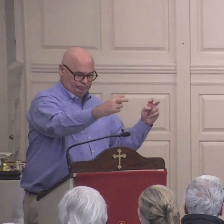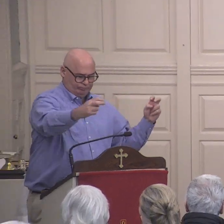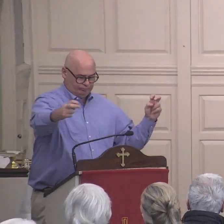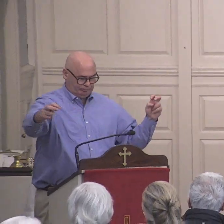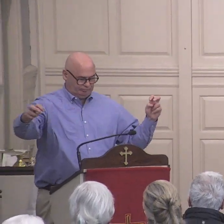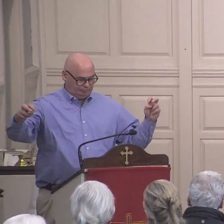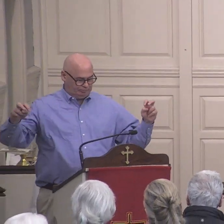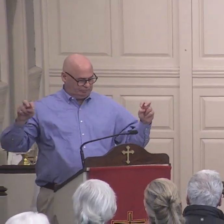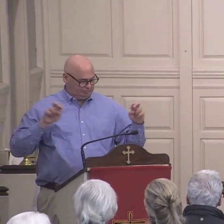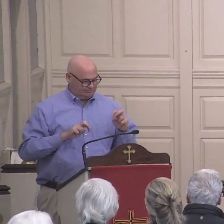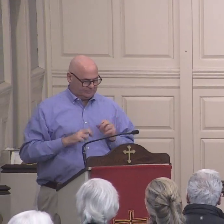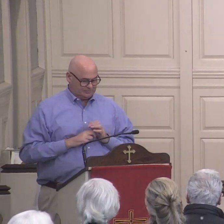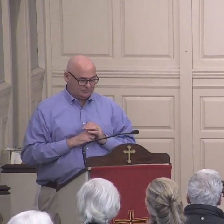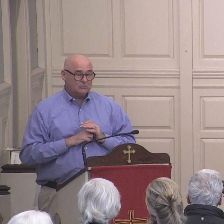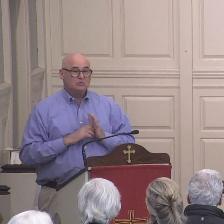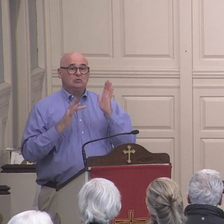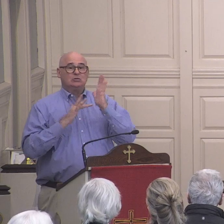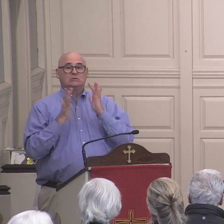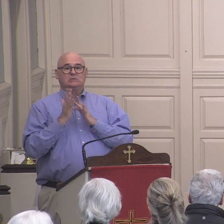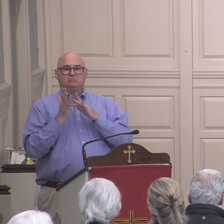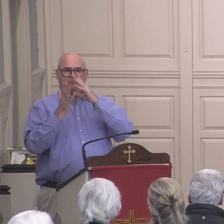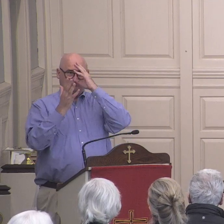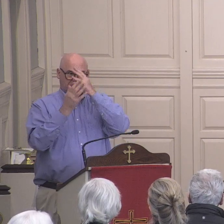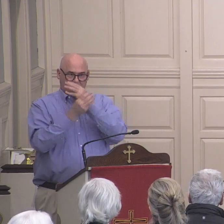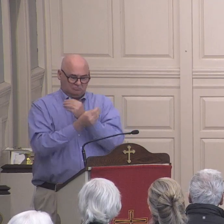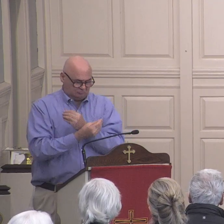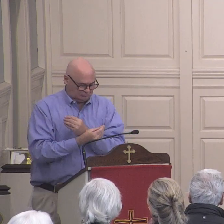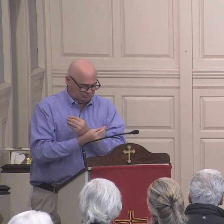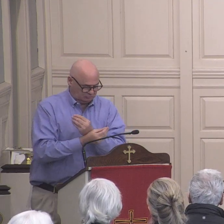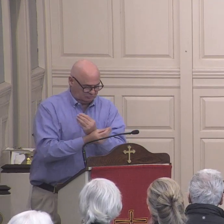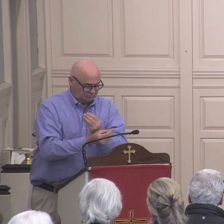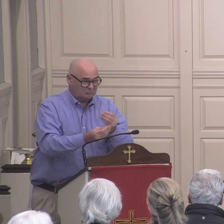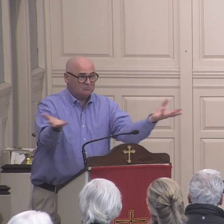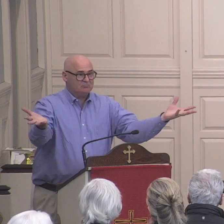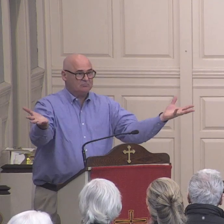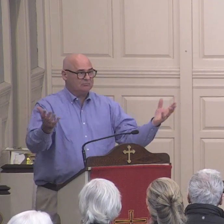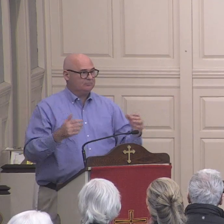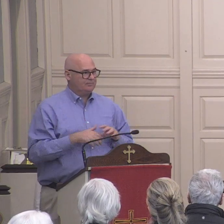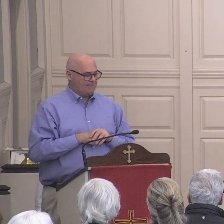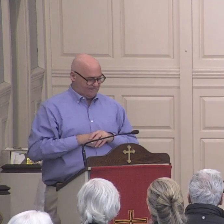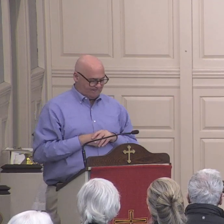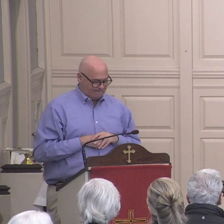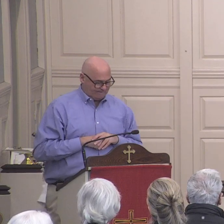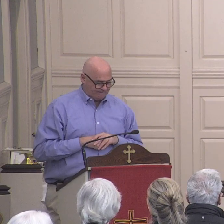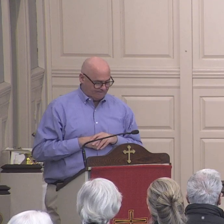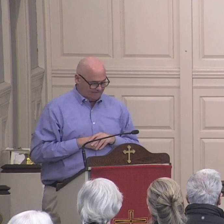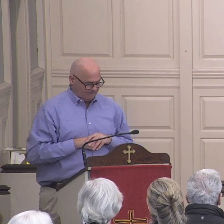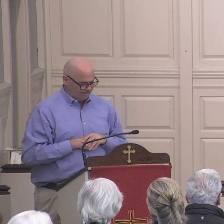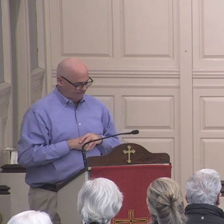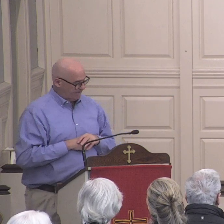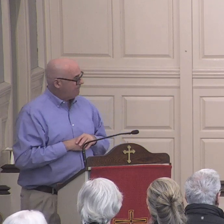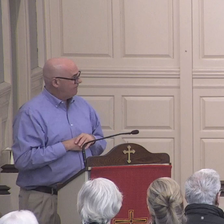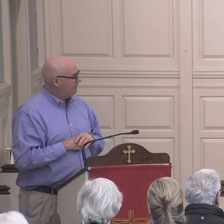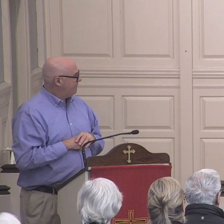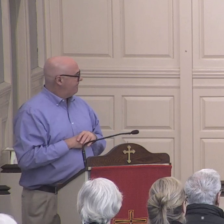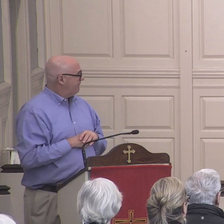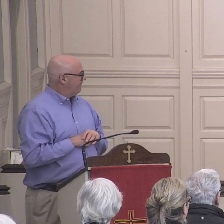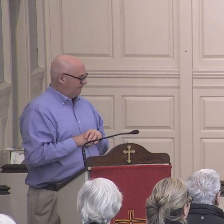and as they reclined at table and were eating, Jesus said,